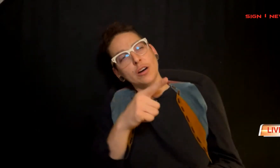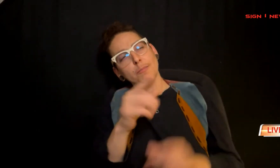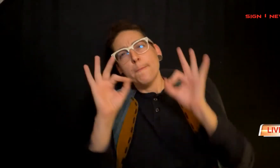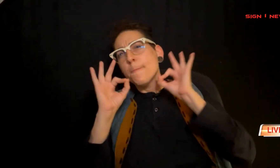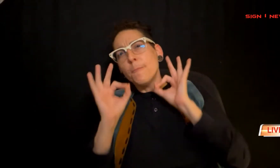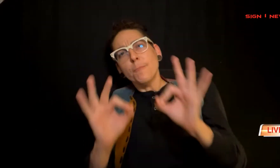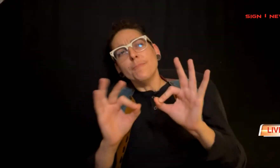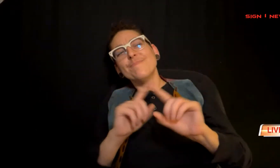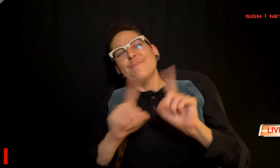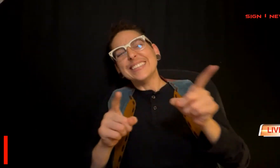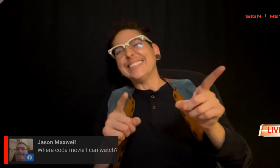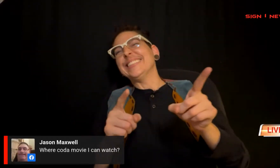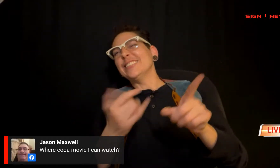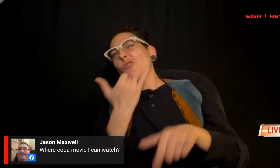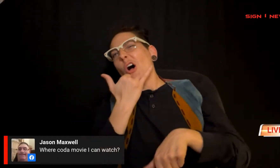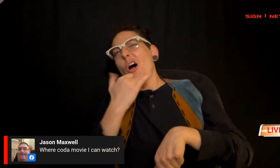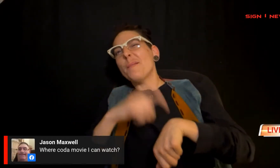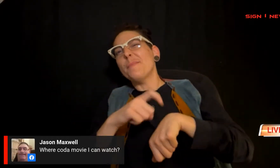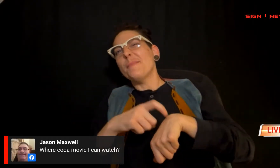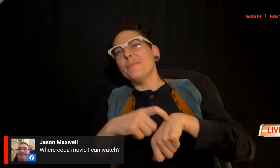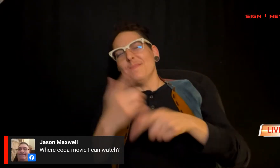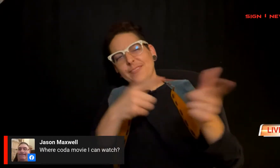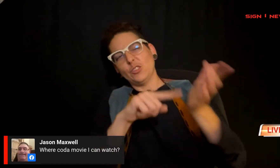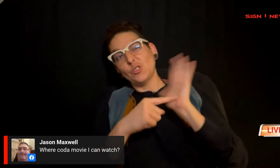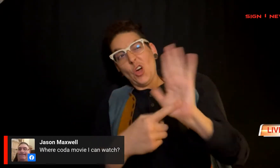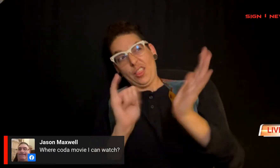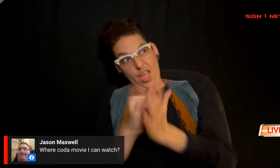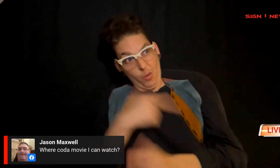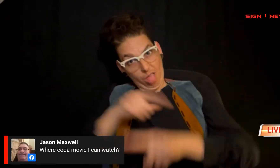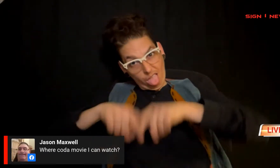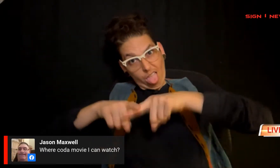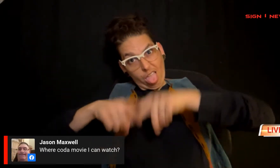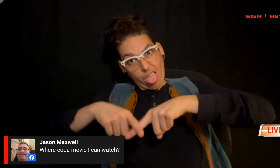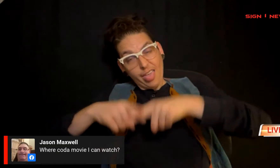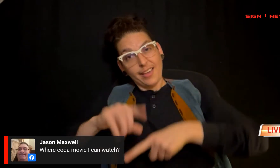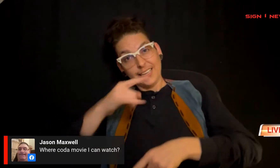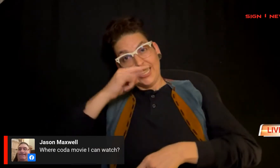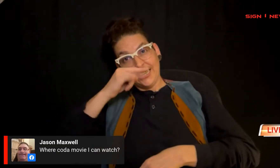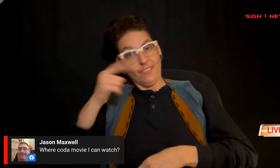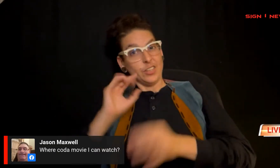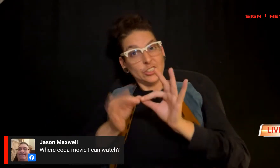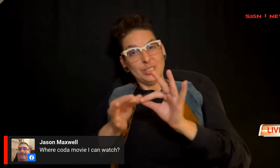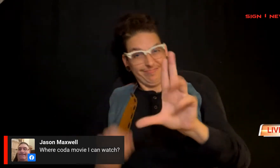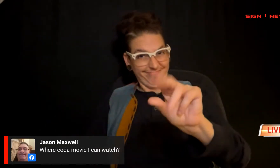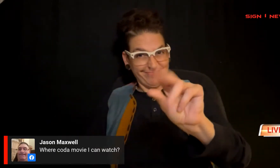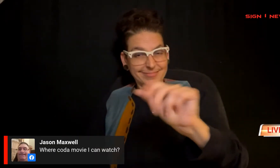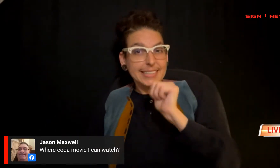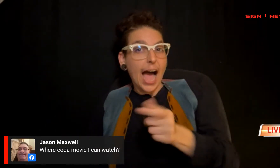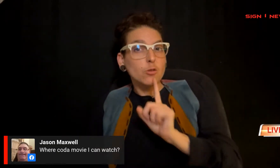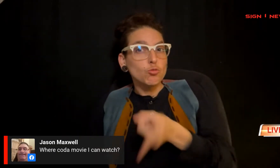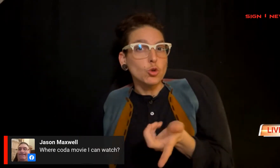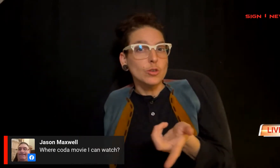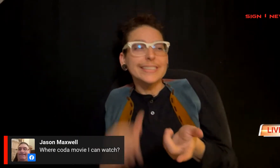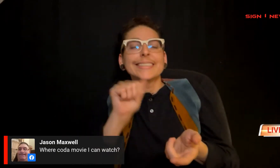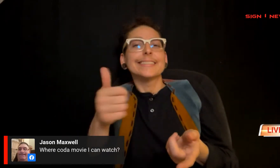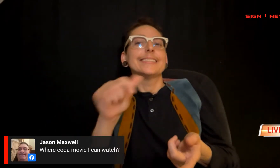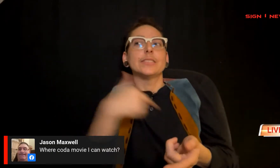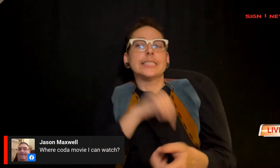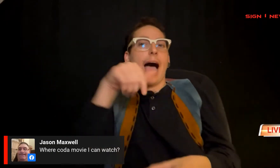resources. And so coda was good, but it was just kind of a wrong time to show that deaf people depend on our kids as interpreters. Not